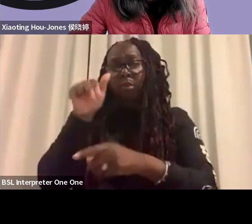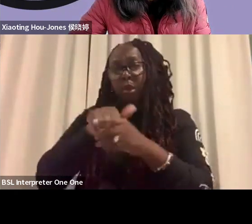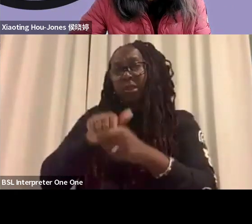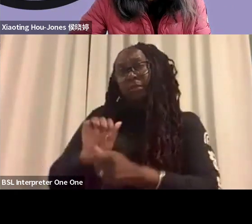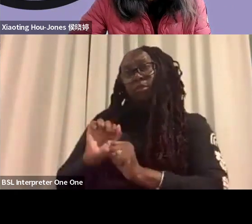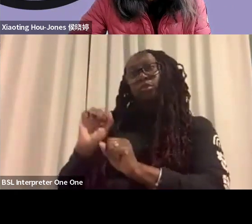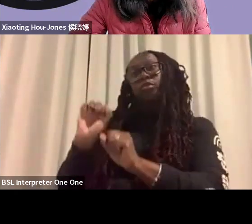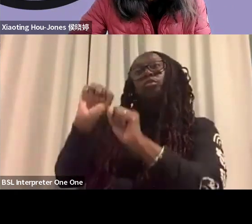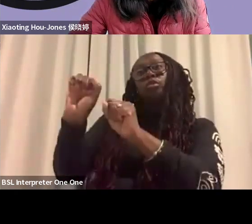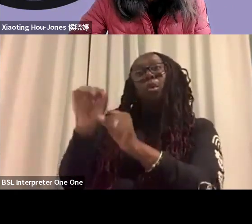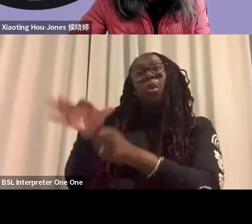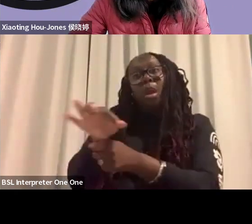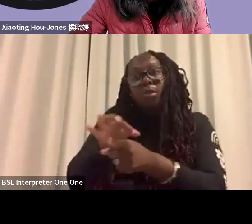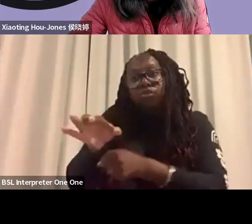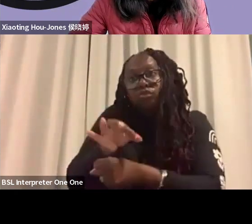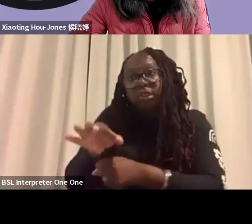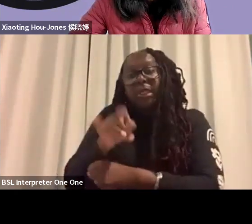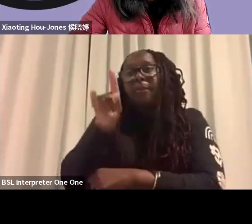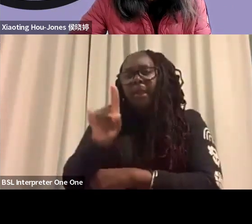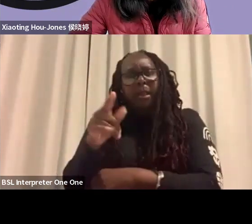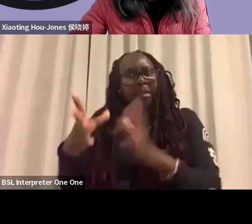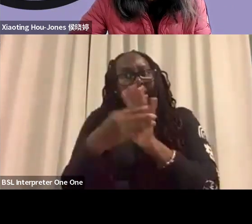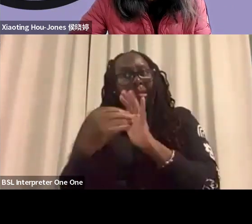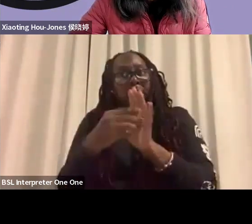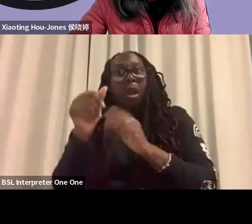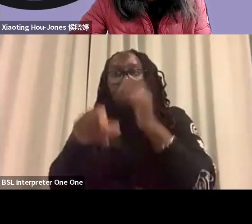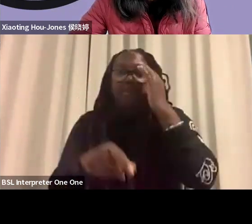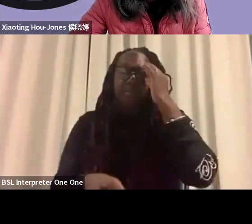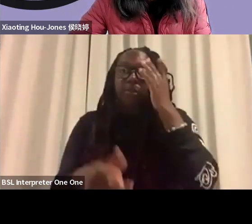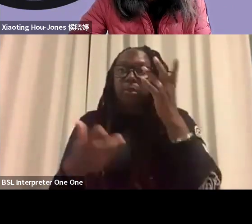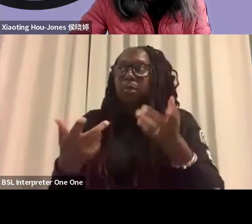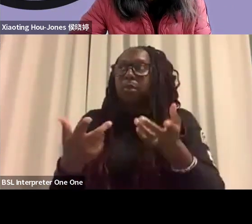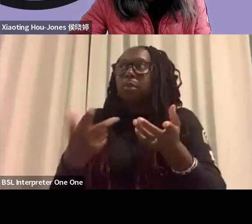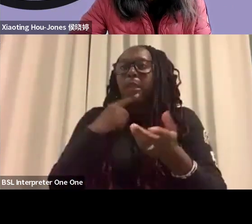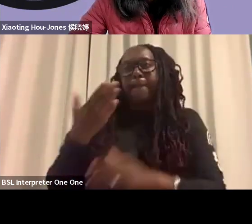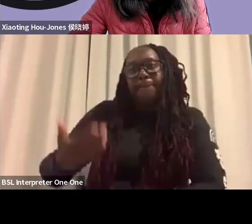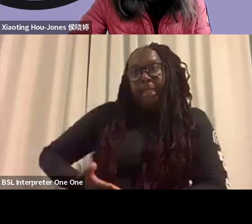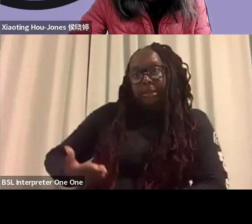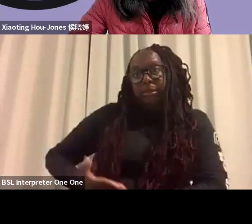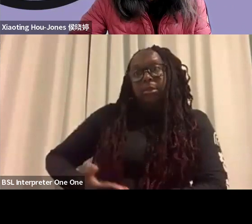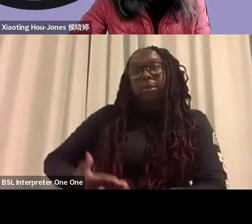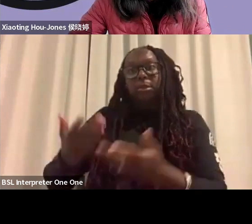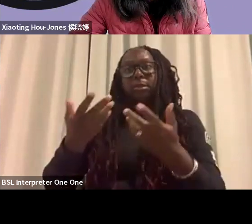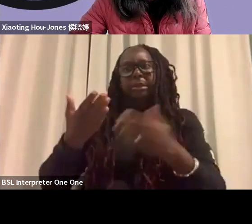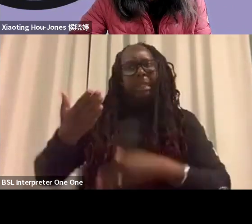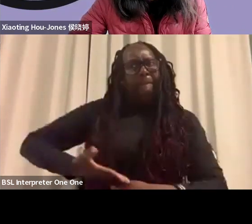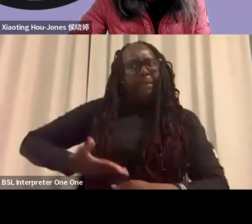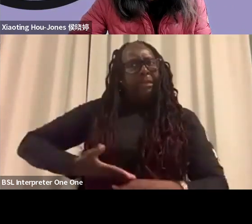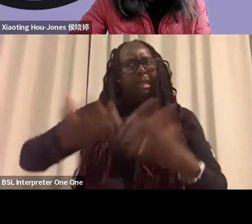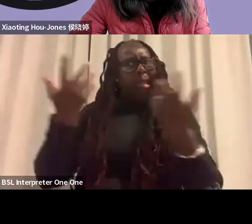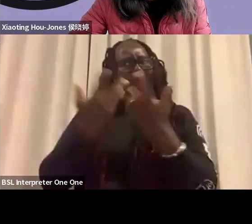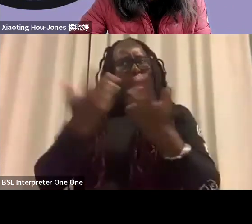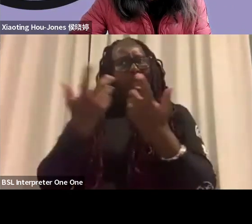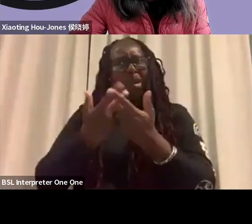and the social, and in own small organization. For instance, GNH in business. So in a business, how do you want